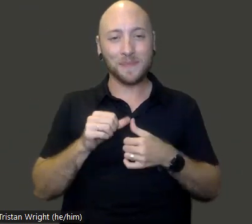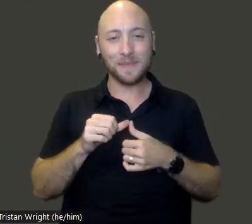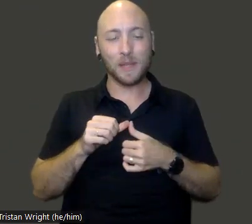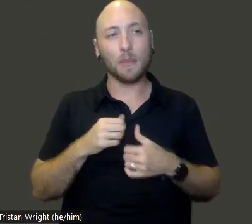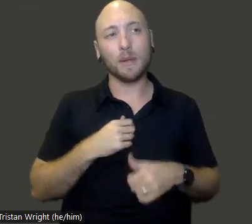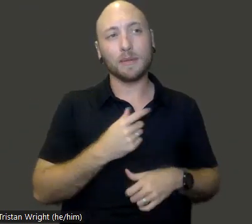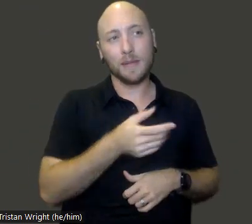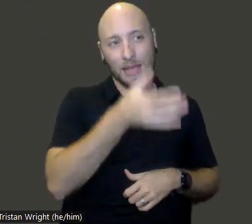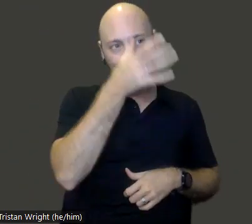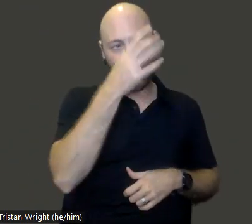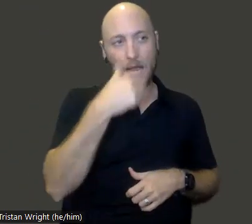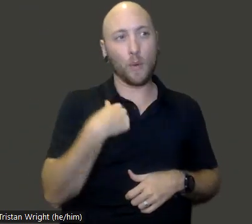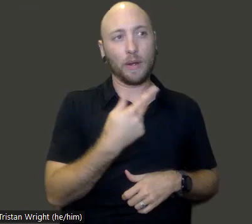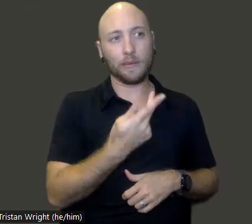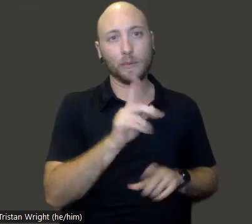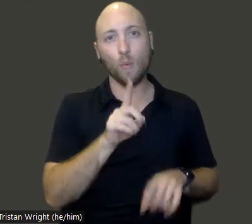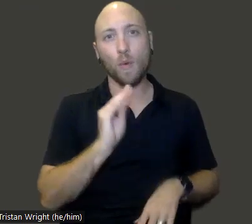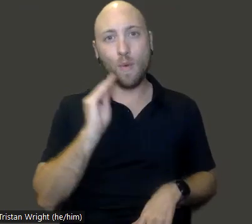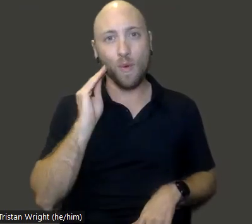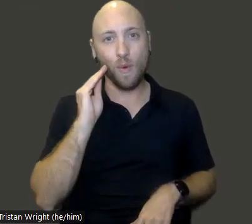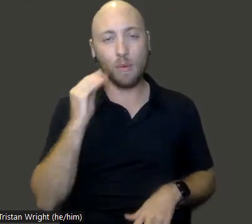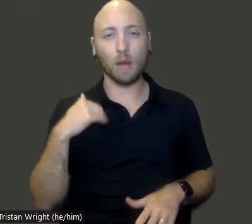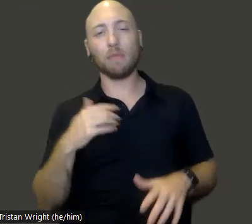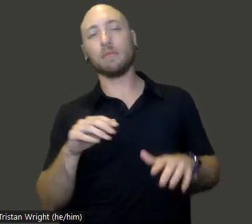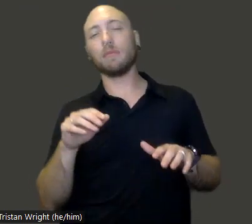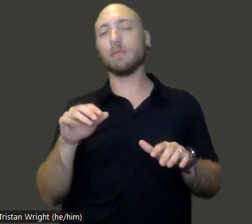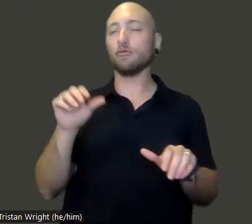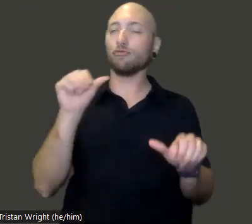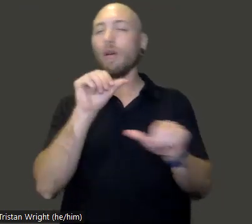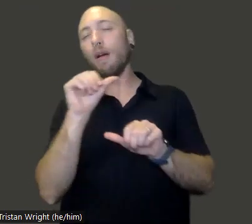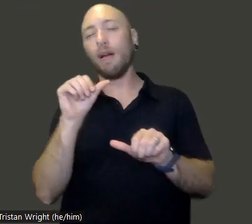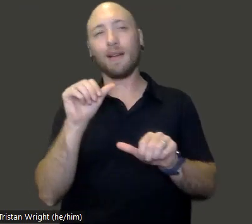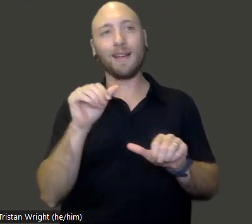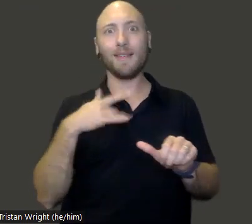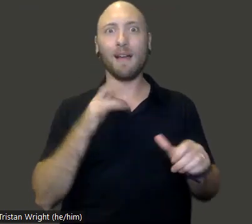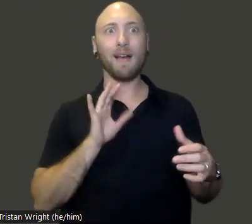house and feeling this connection with him that I had never really felt. And